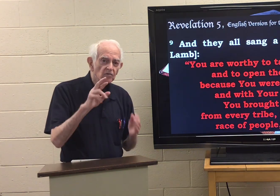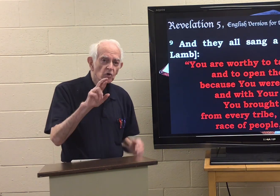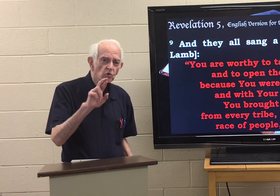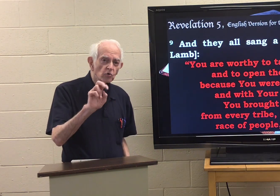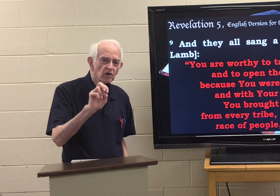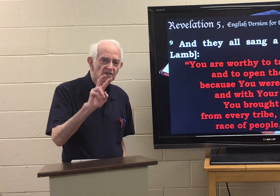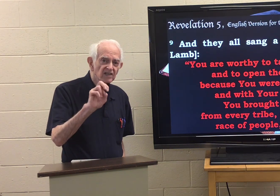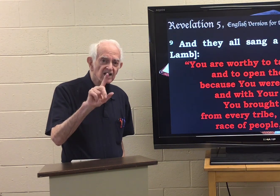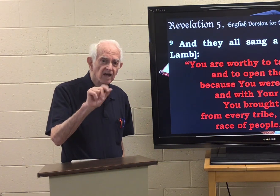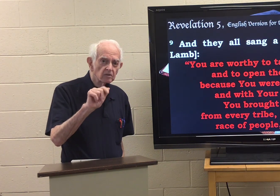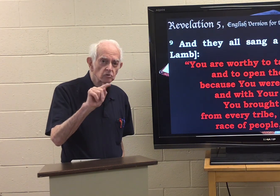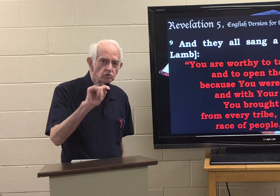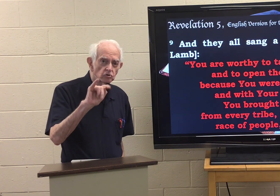Now in the book of Revelation,